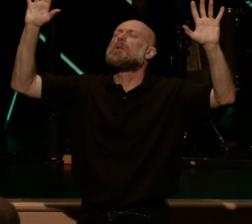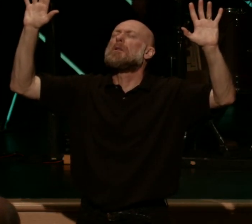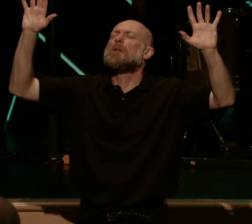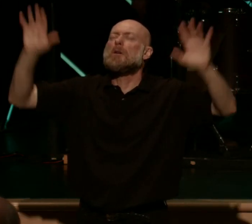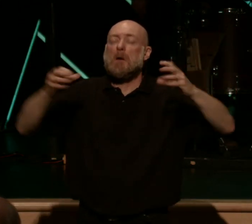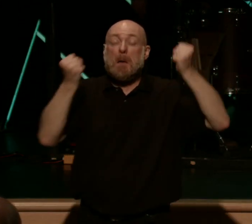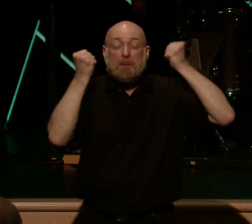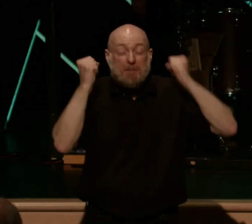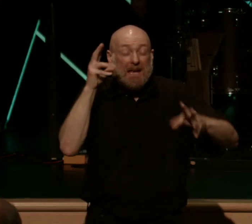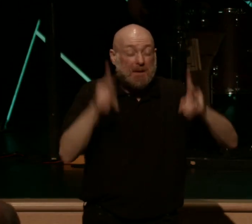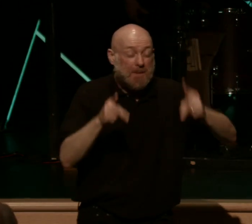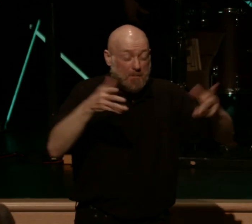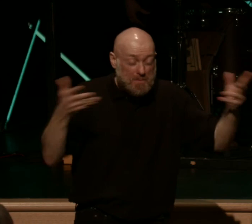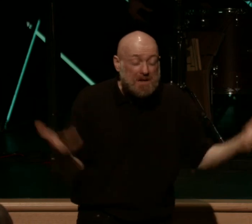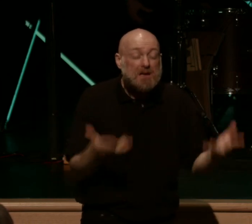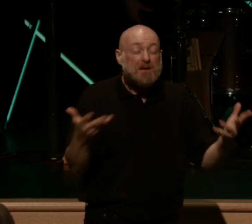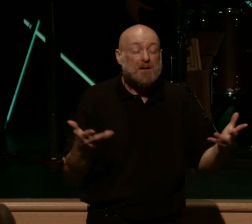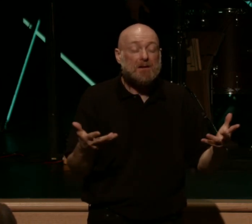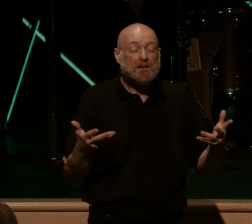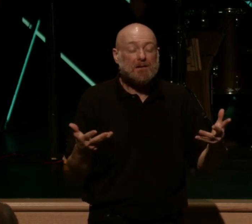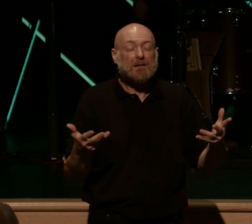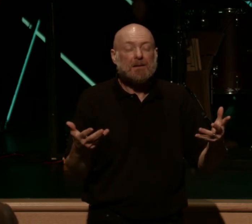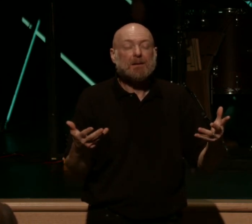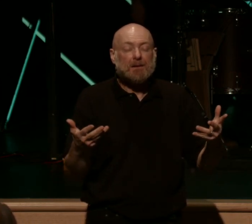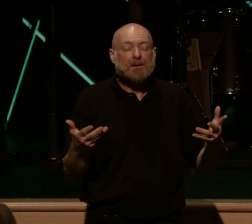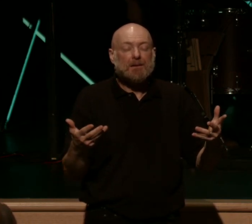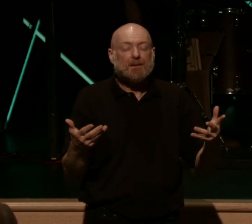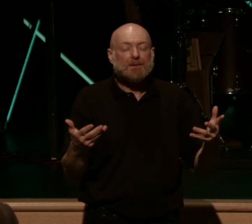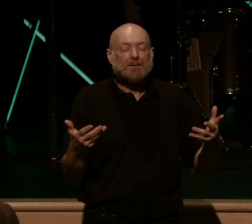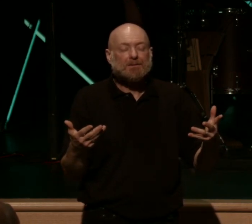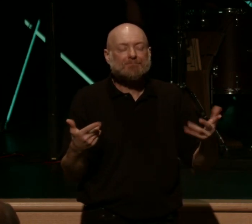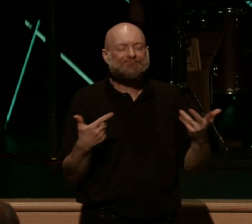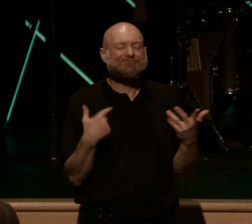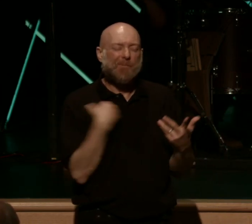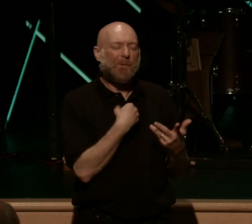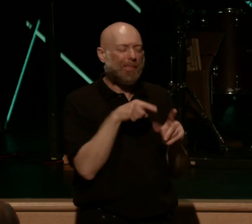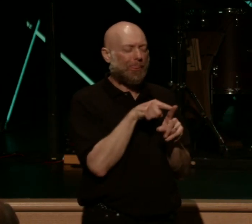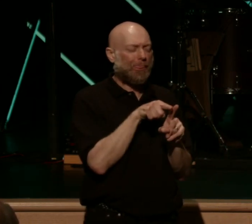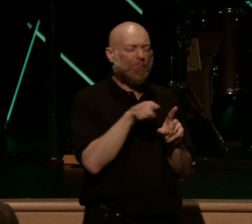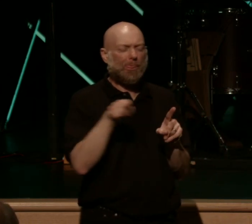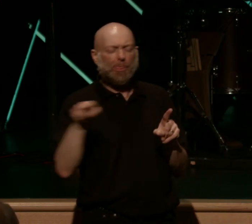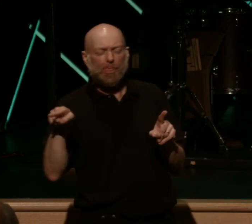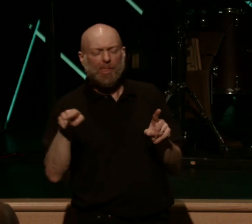There are many of us here, and we have been walking in patterns of sin.